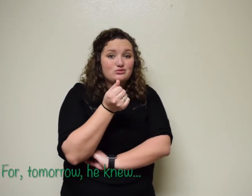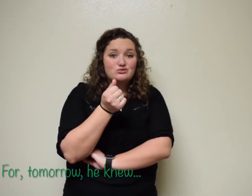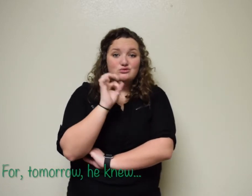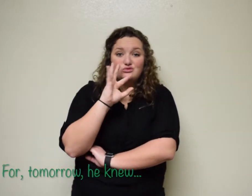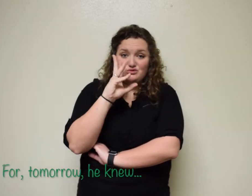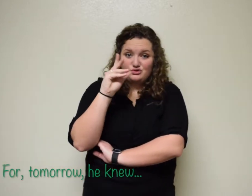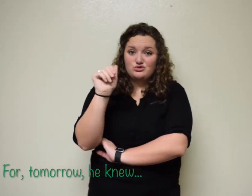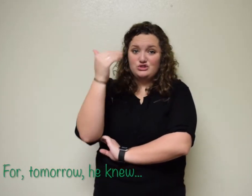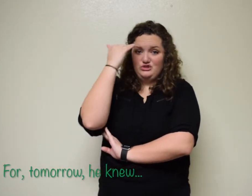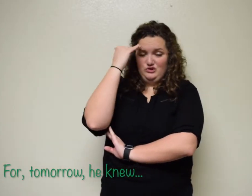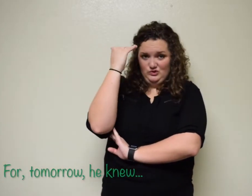knew.